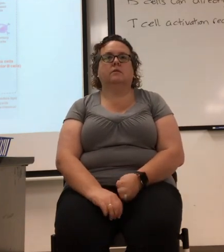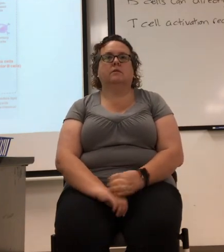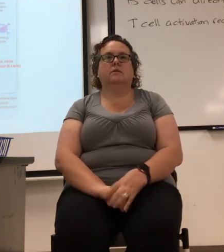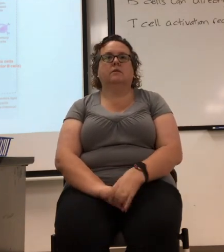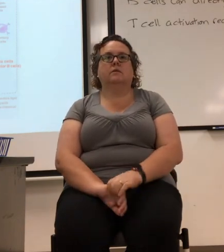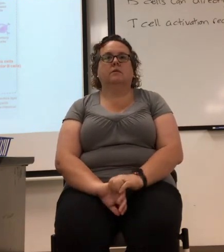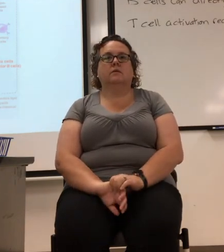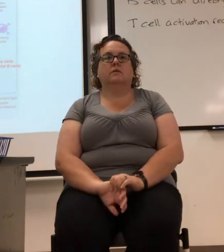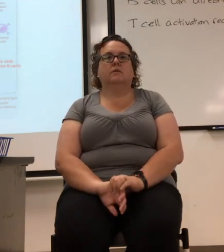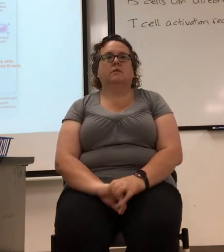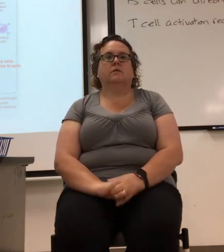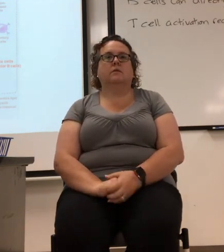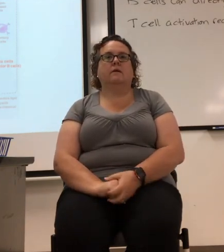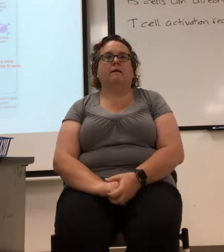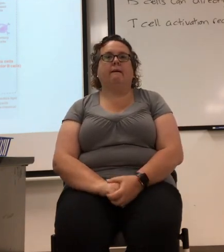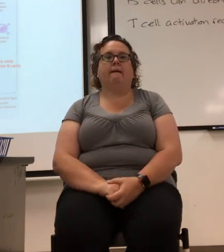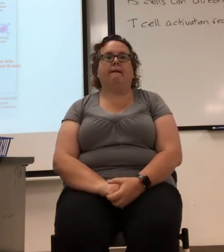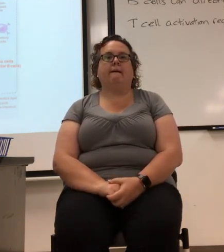antigen